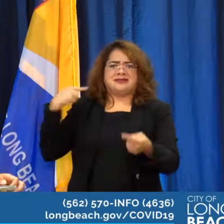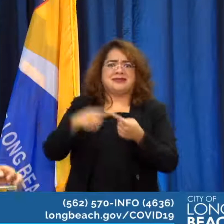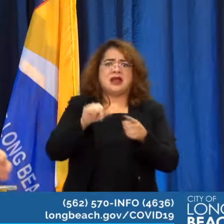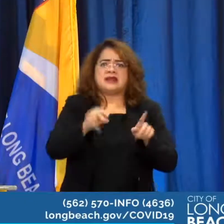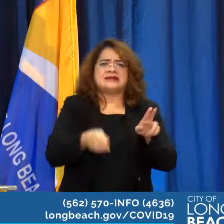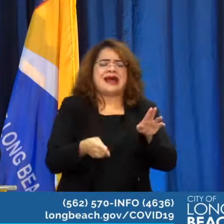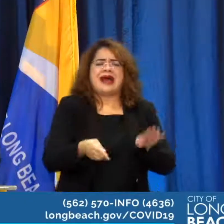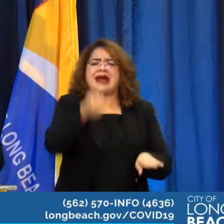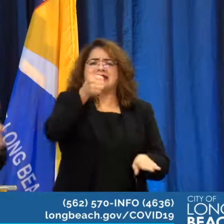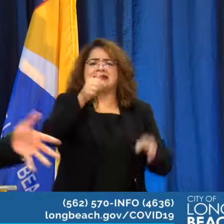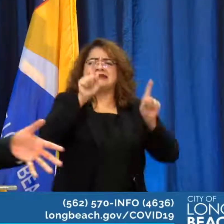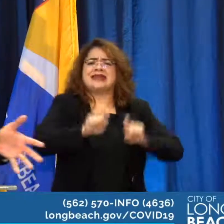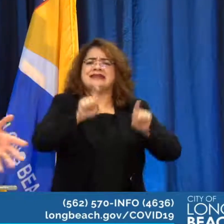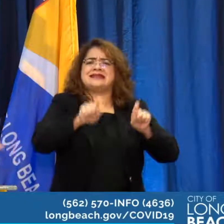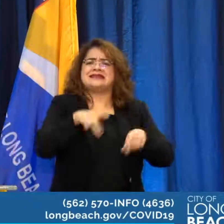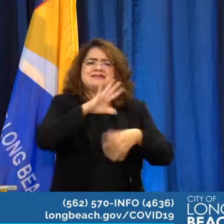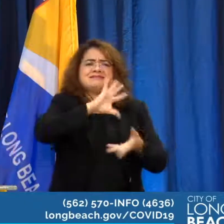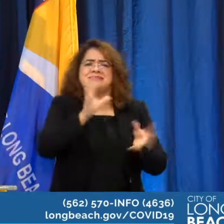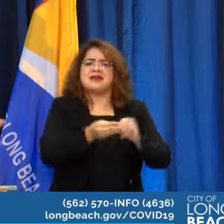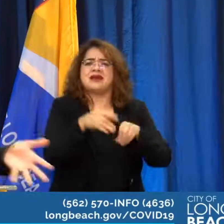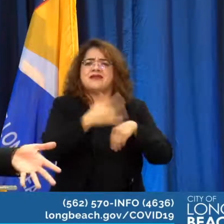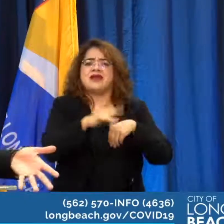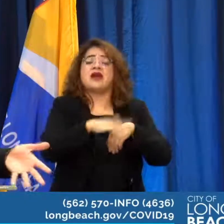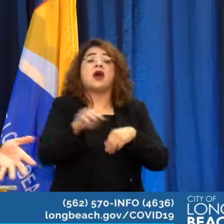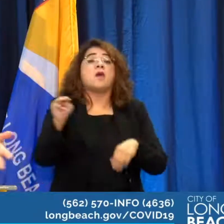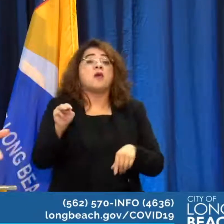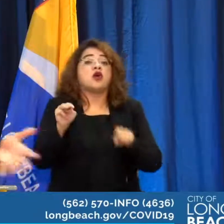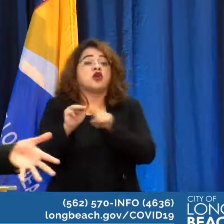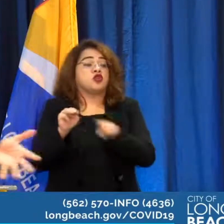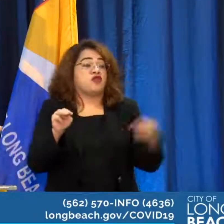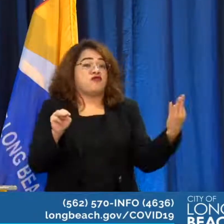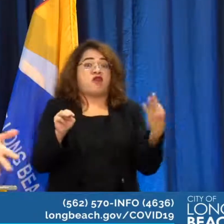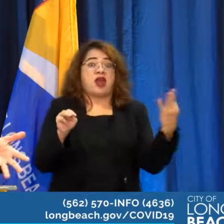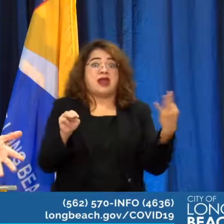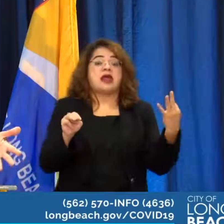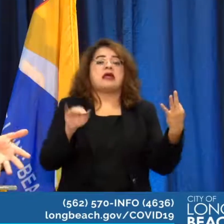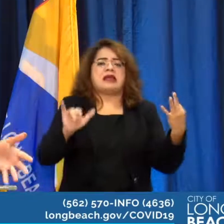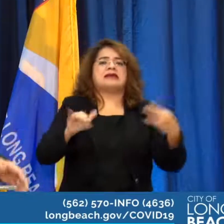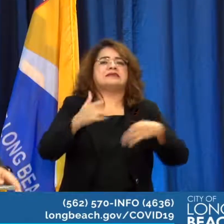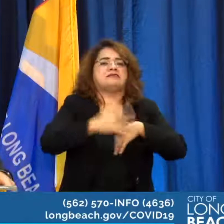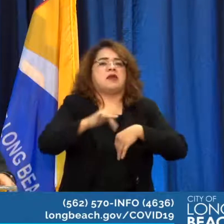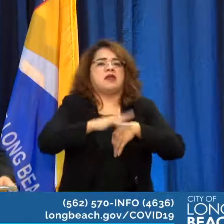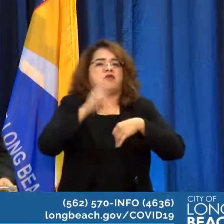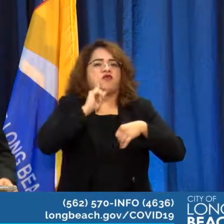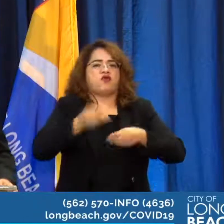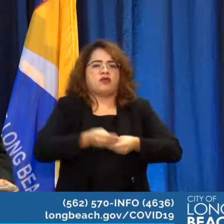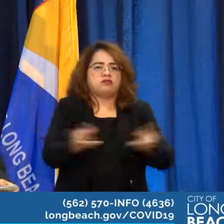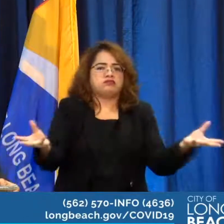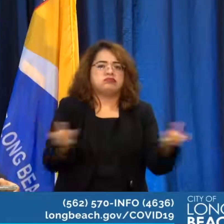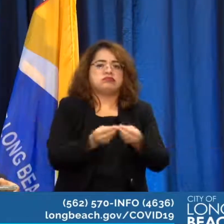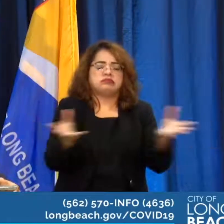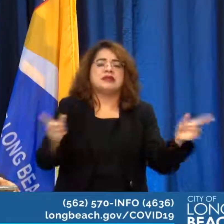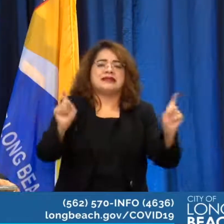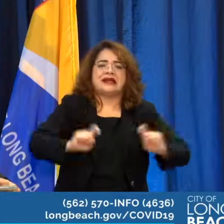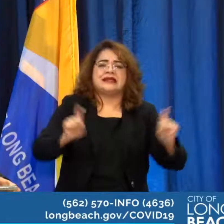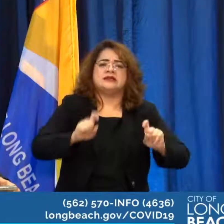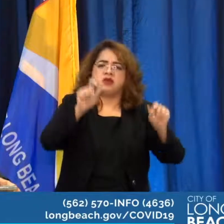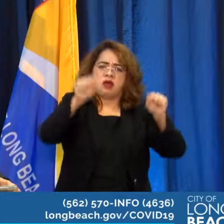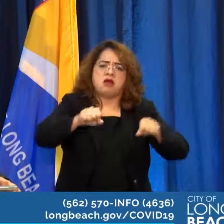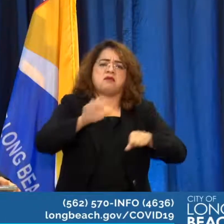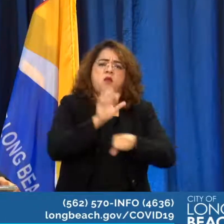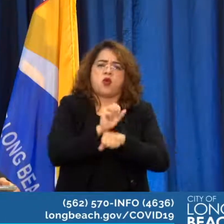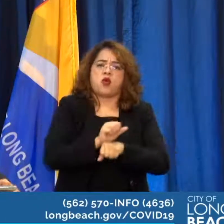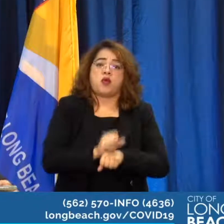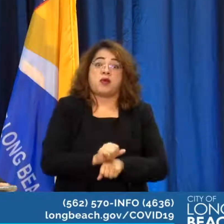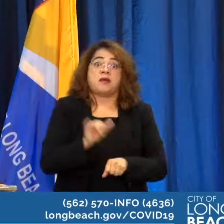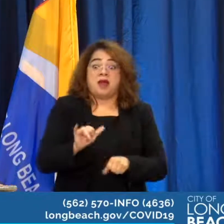And Monday through Friday is when we have as a city the most capacity to do tests. And